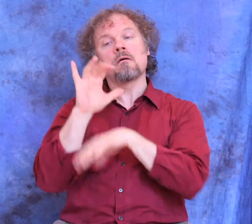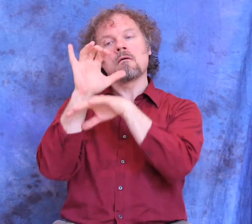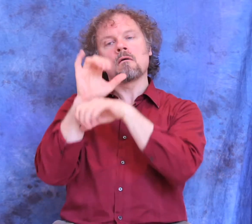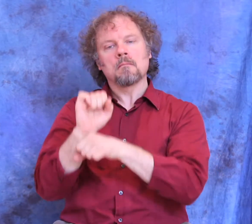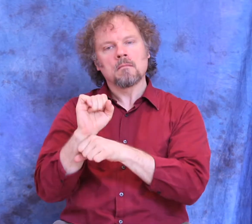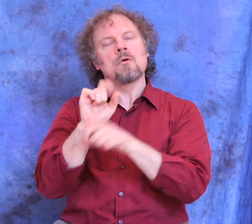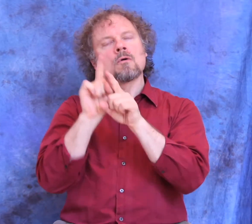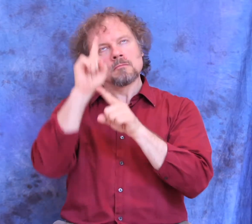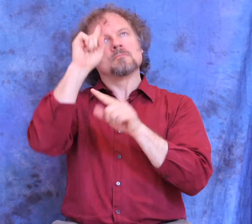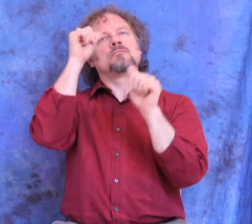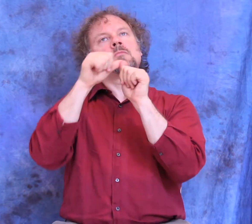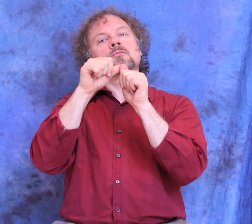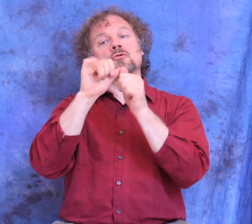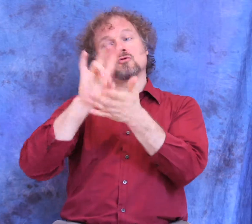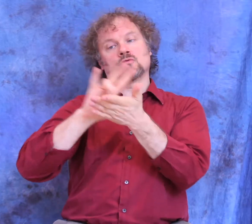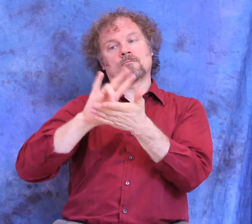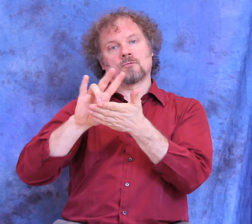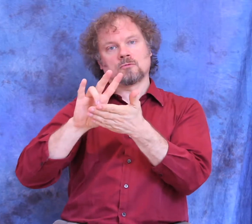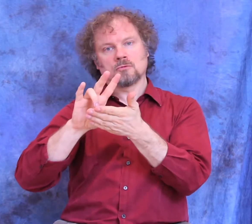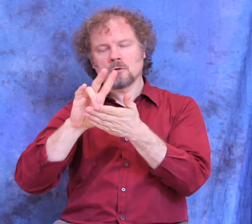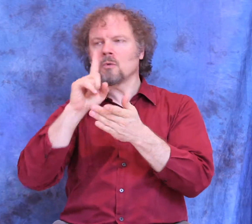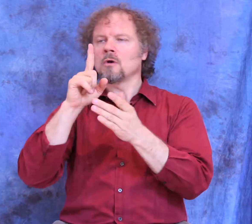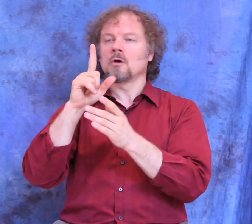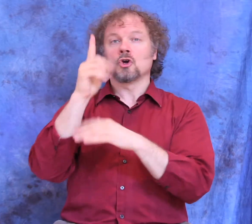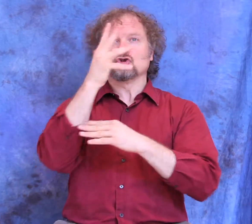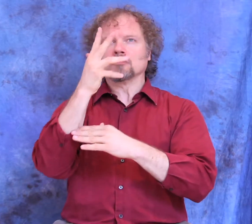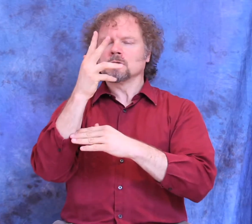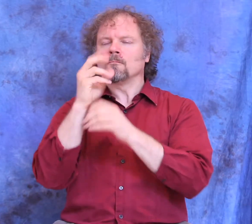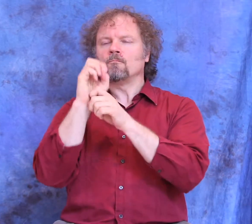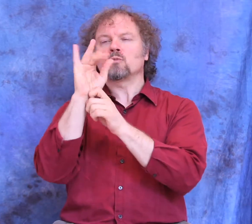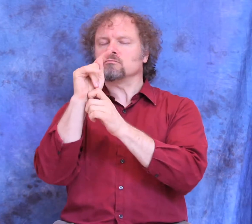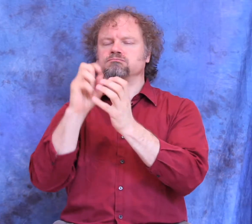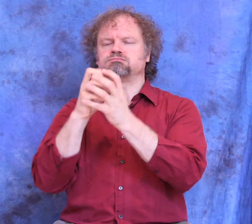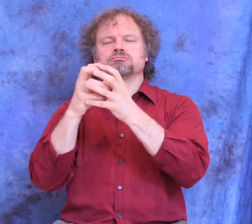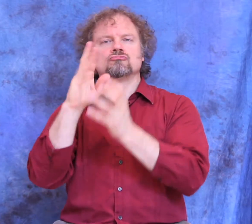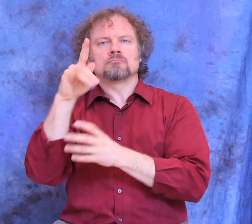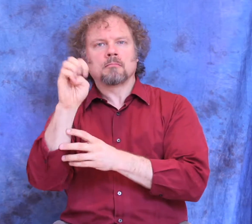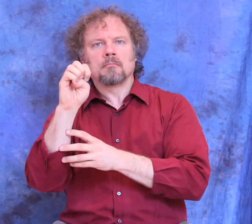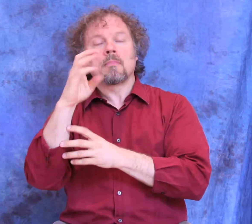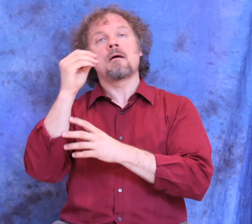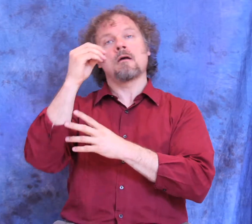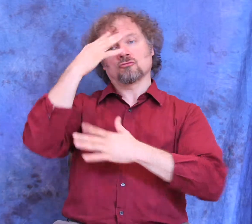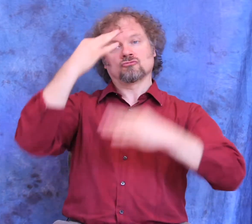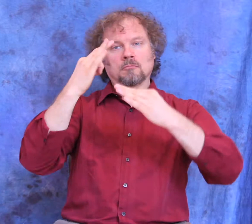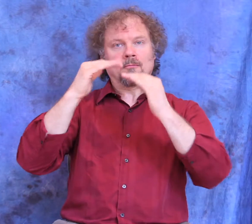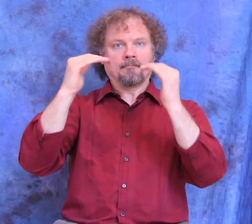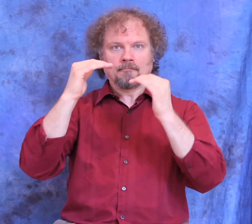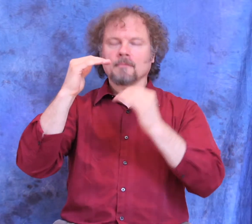reminder that Shavuos, when fruits of the trees begin to ripen, is a time of heavenly judgment regarding the coming fruit harvest.